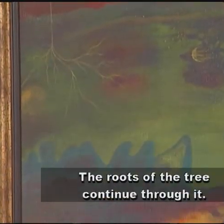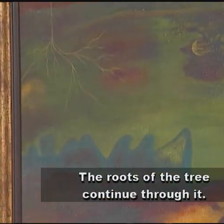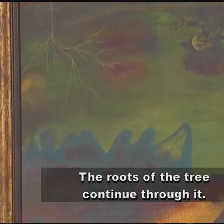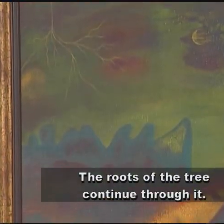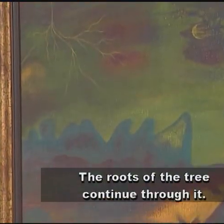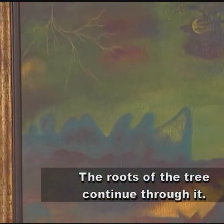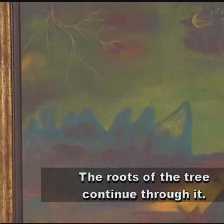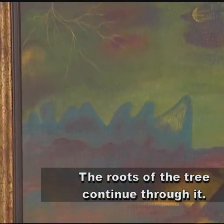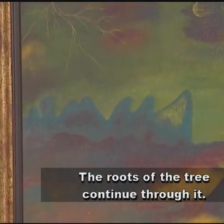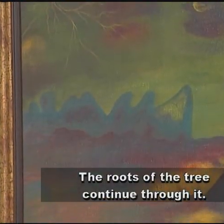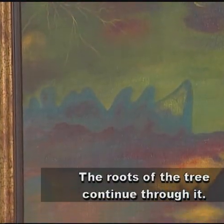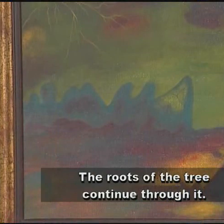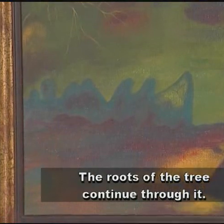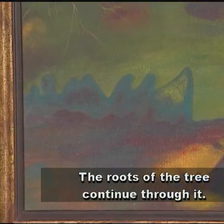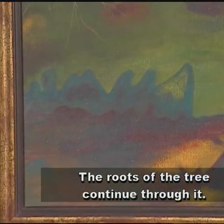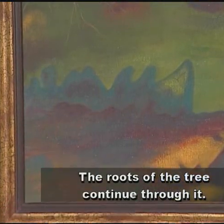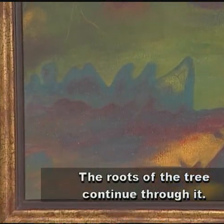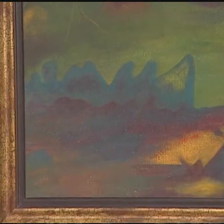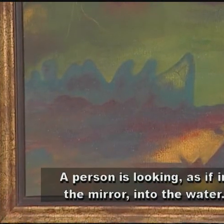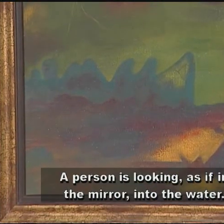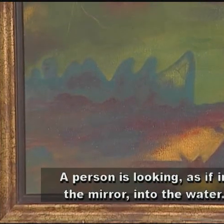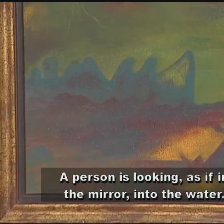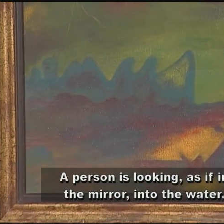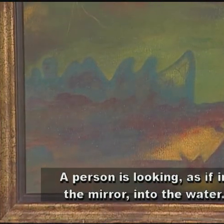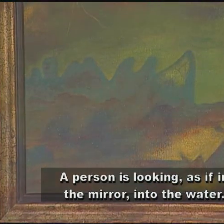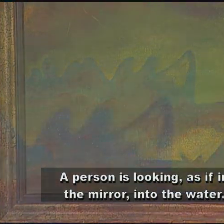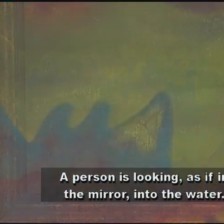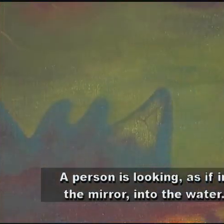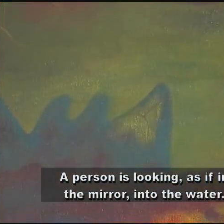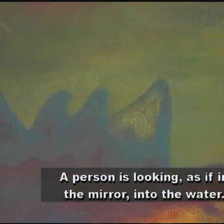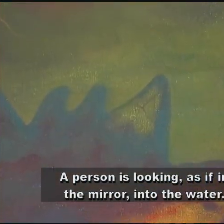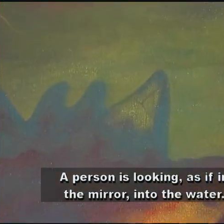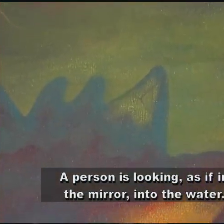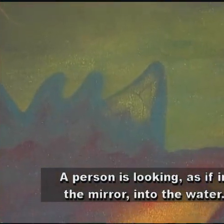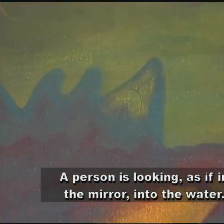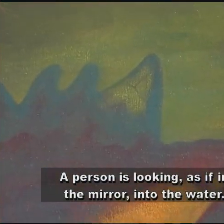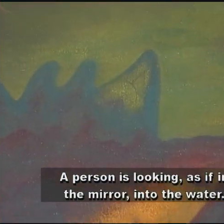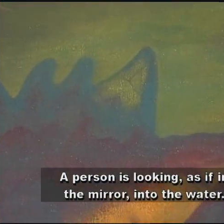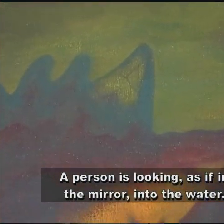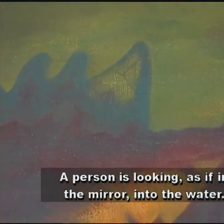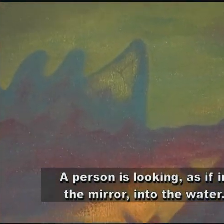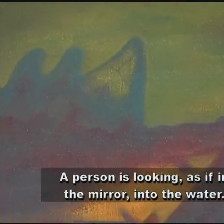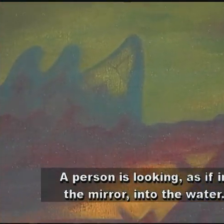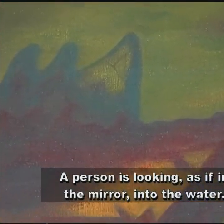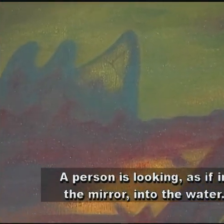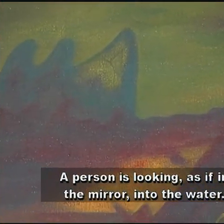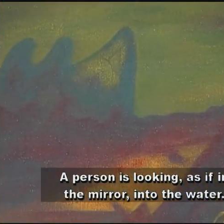on. The roots of the tree continue through it. A person is looking as if in the mirror into the water.